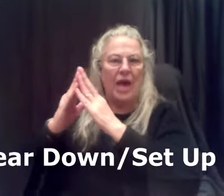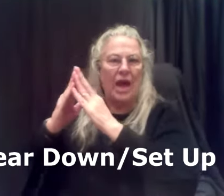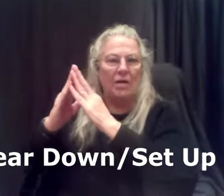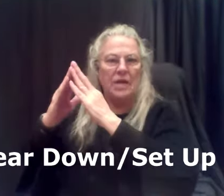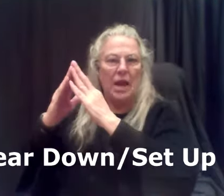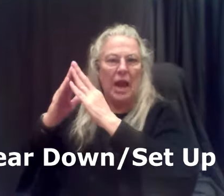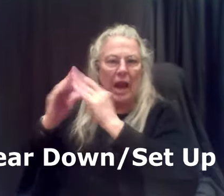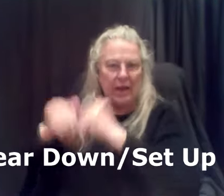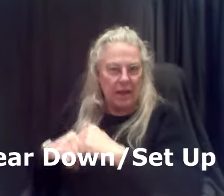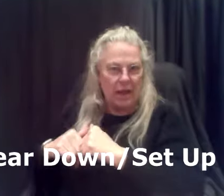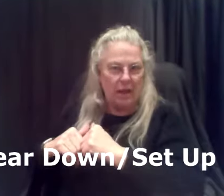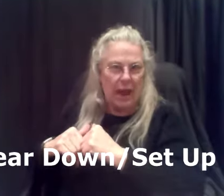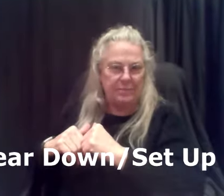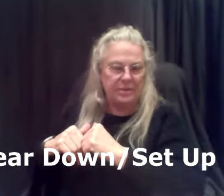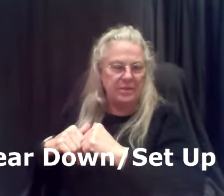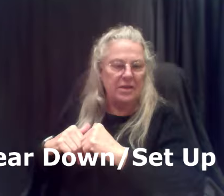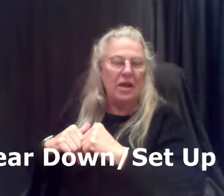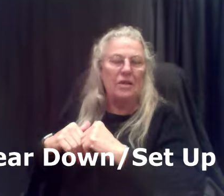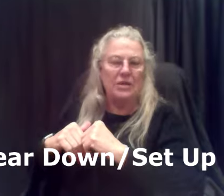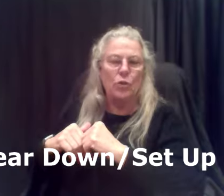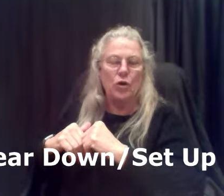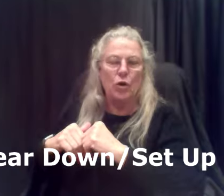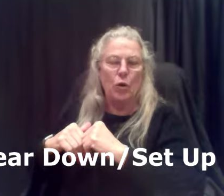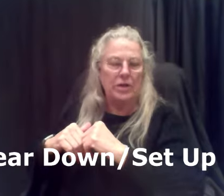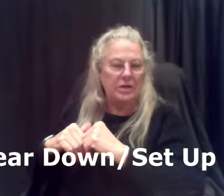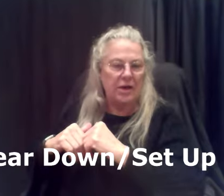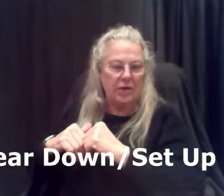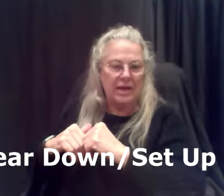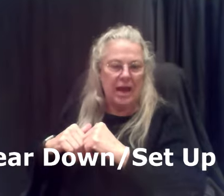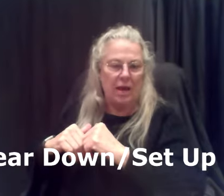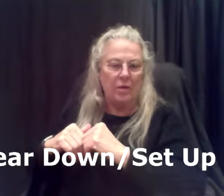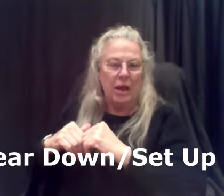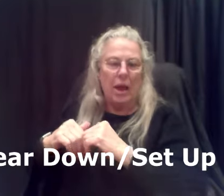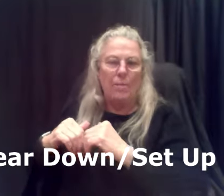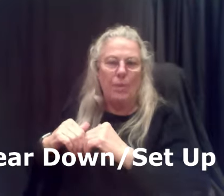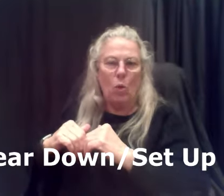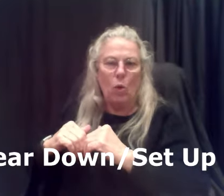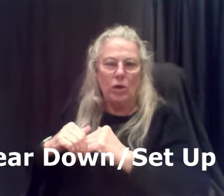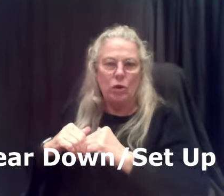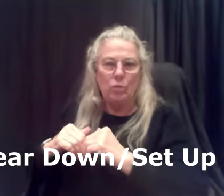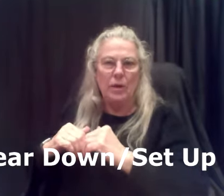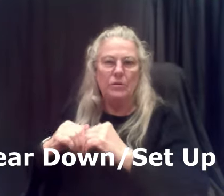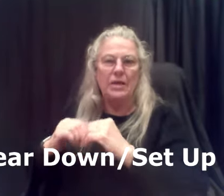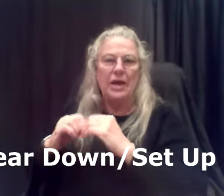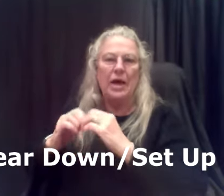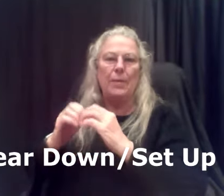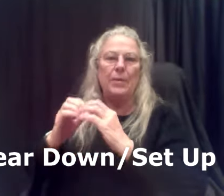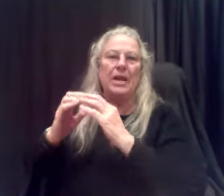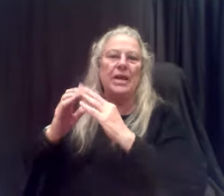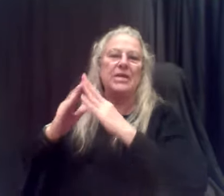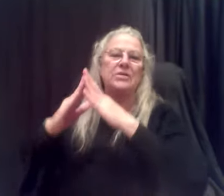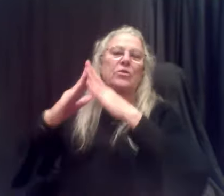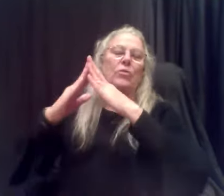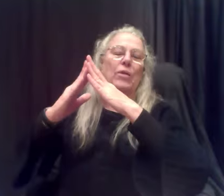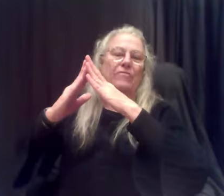house and it collapses. That's where you're going to tear it down. But when you build it up, it is the reverse